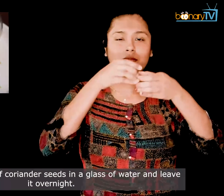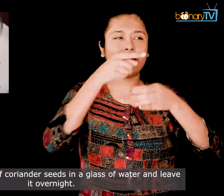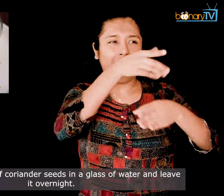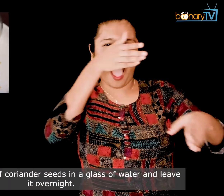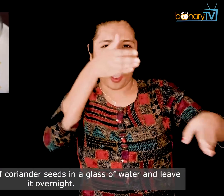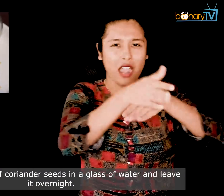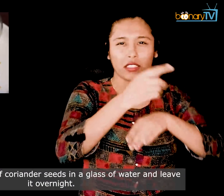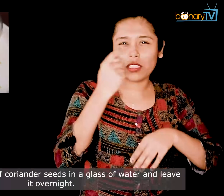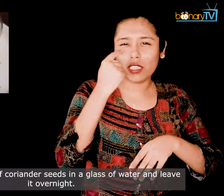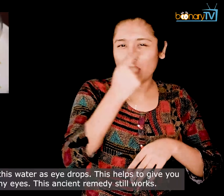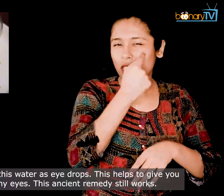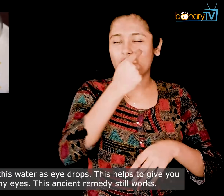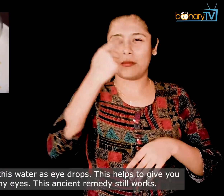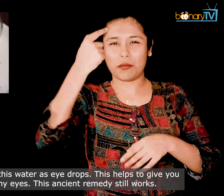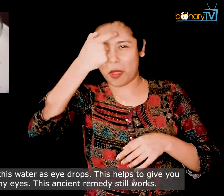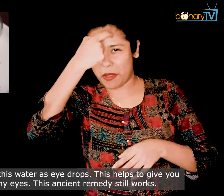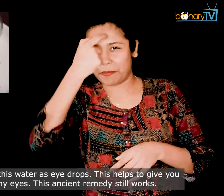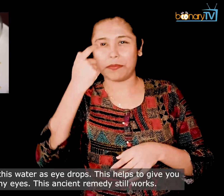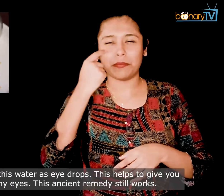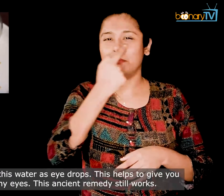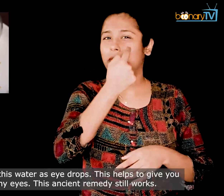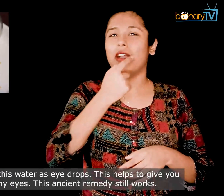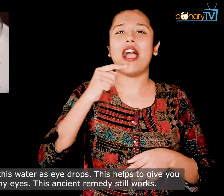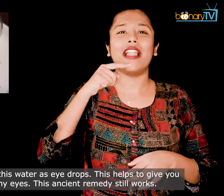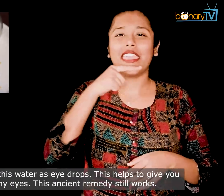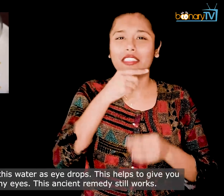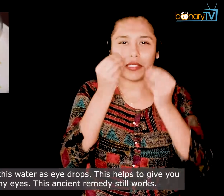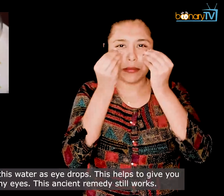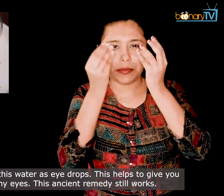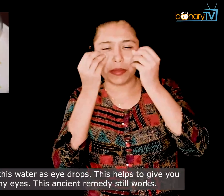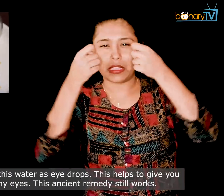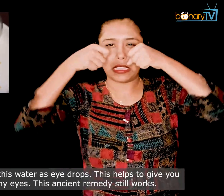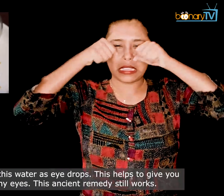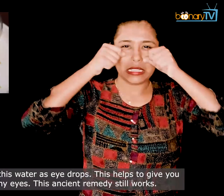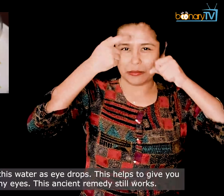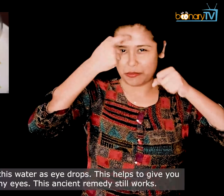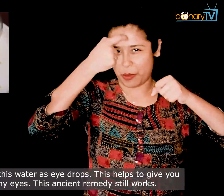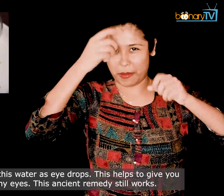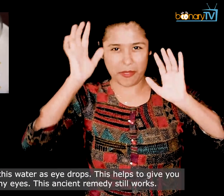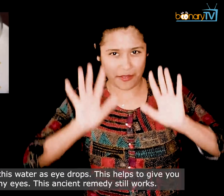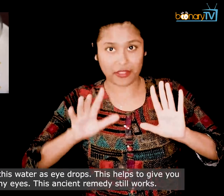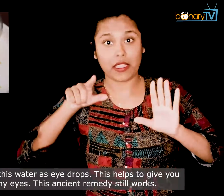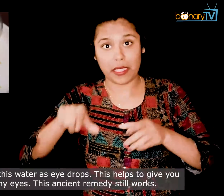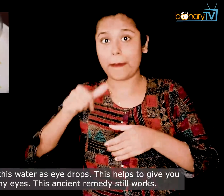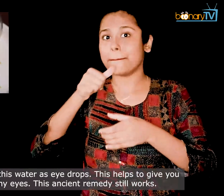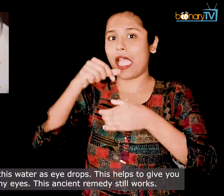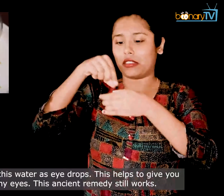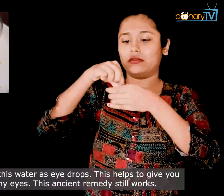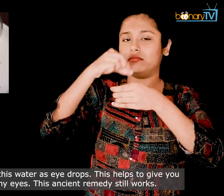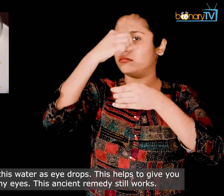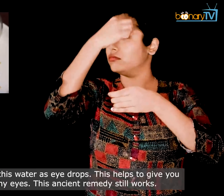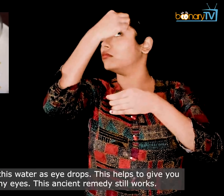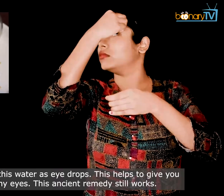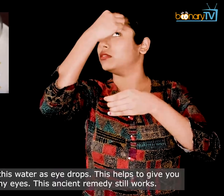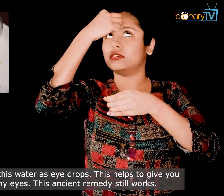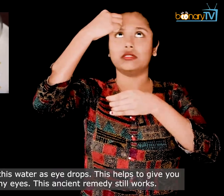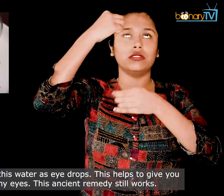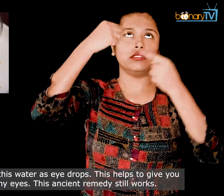overnight. Next morning, use this water as eye drops. This helps to give you